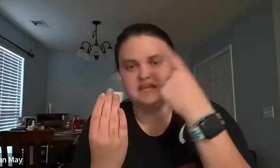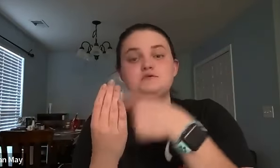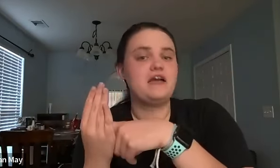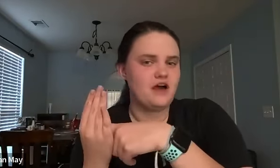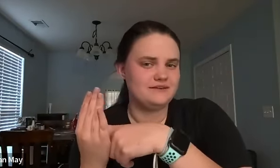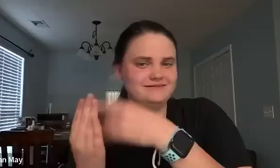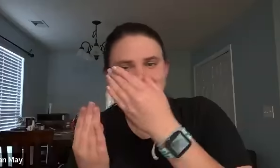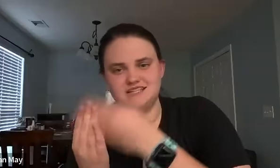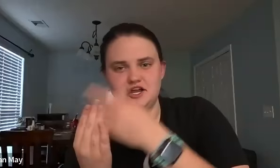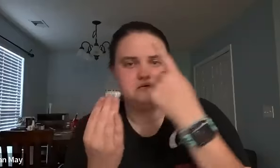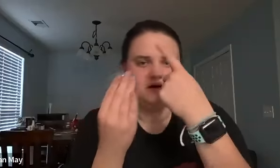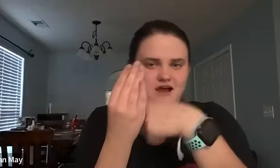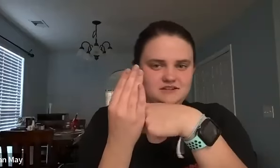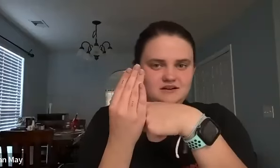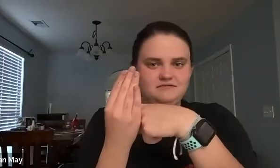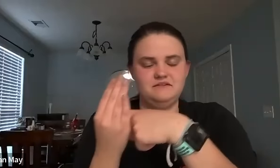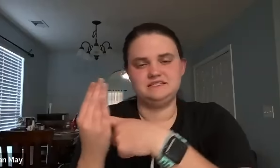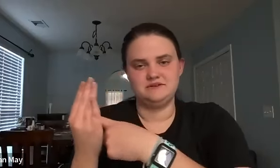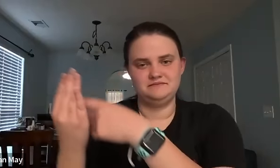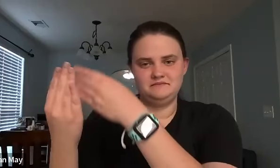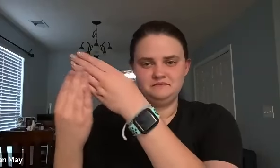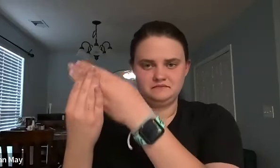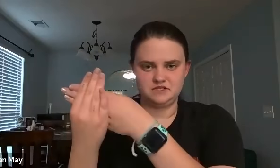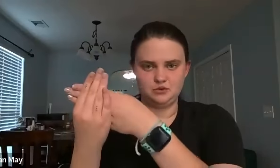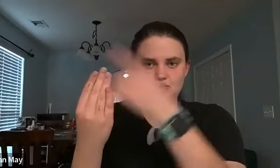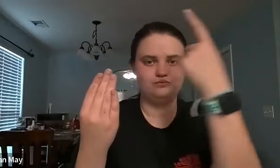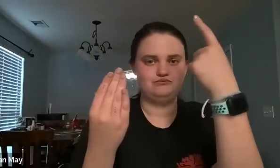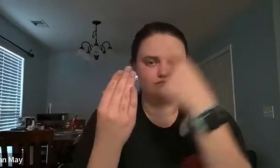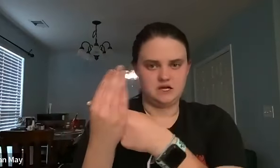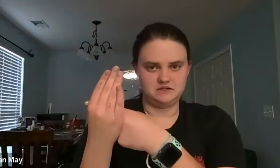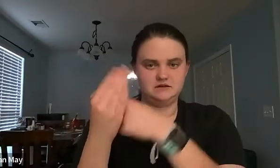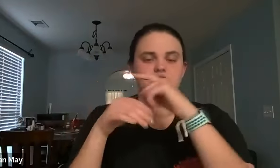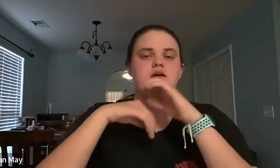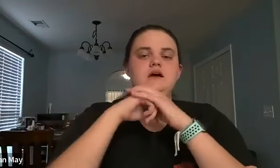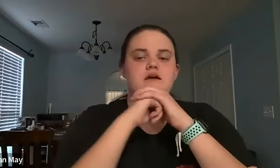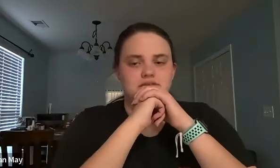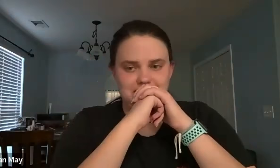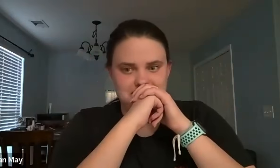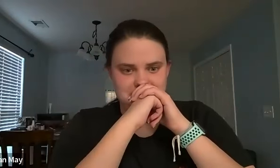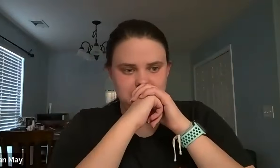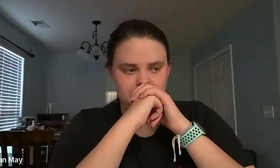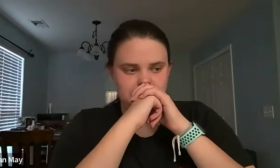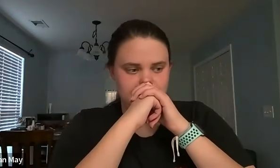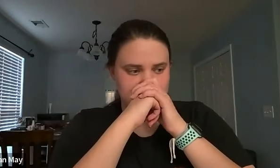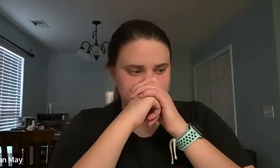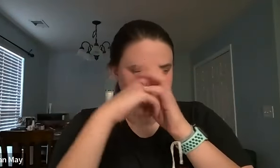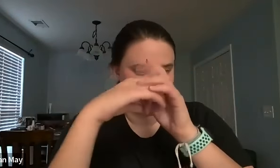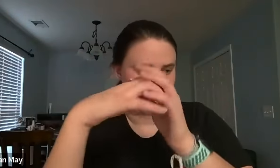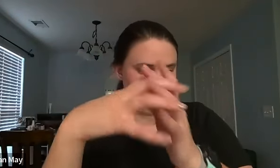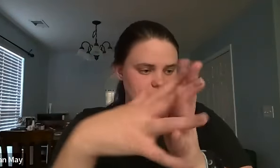That's why I thought of it. Taco, hot dog. Very similar. Taco, hot dog. Yes. Okay, let's see. What